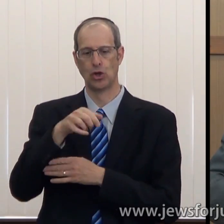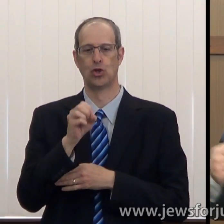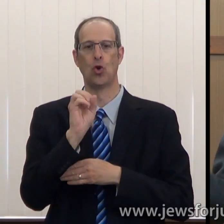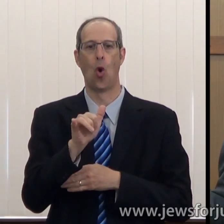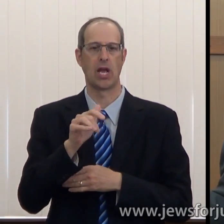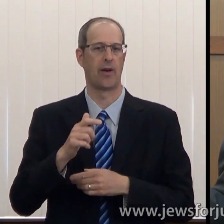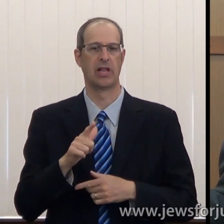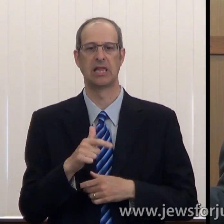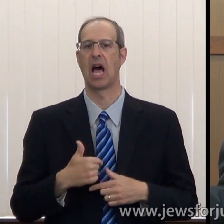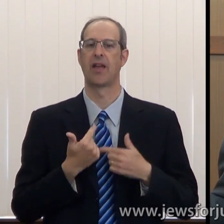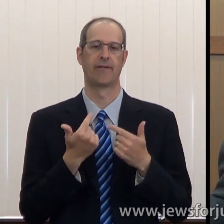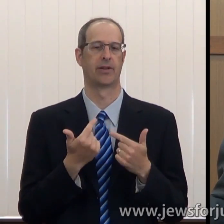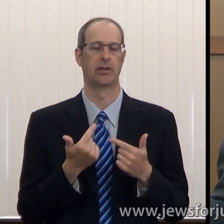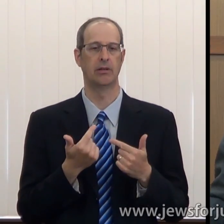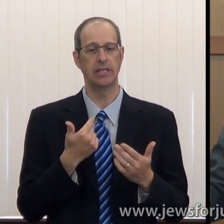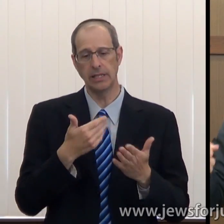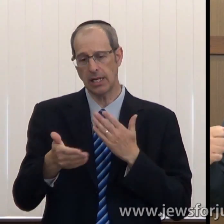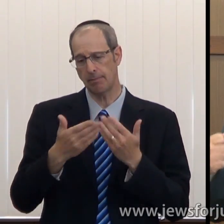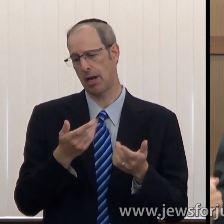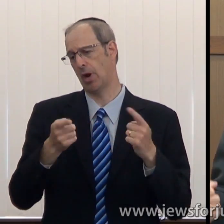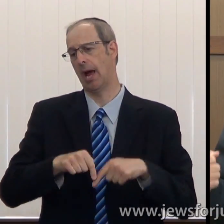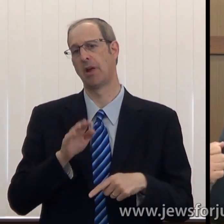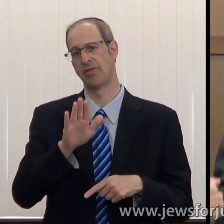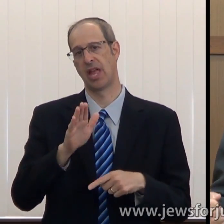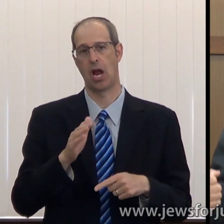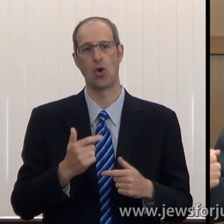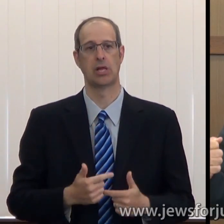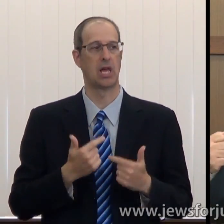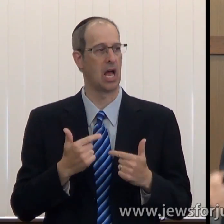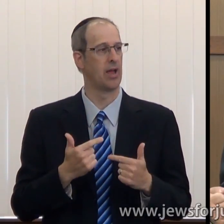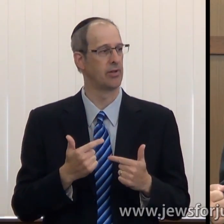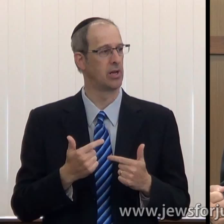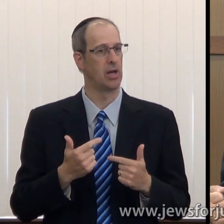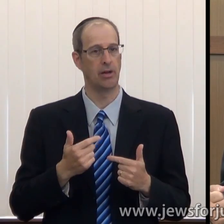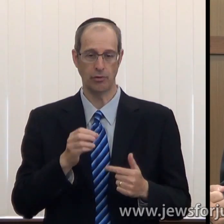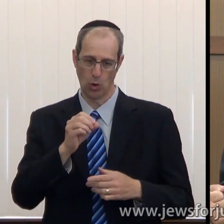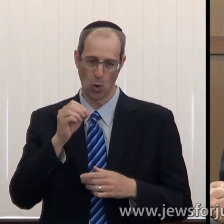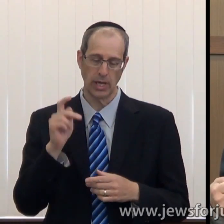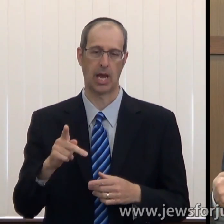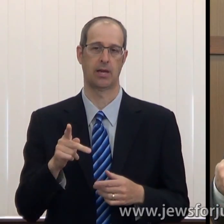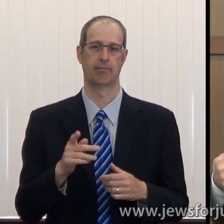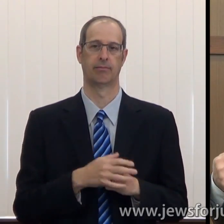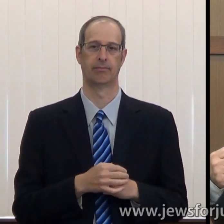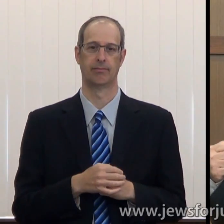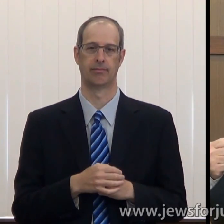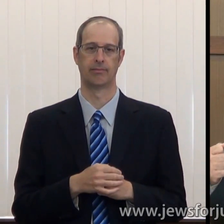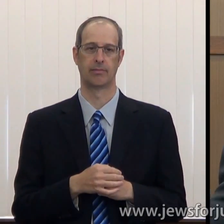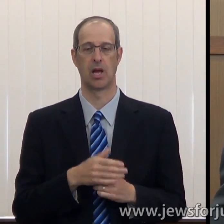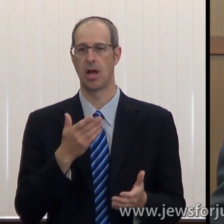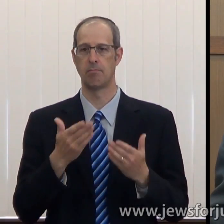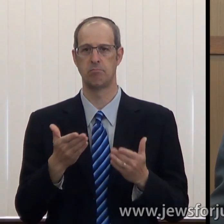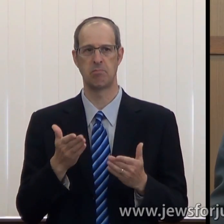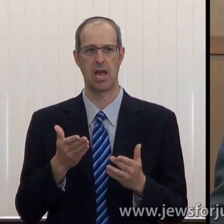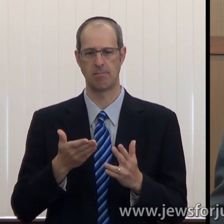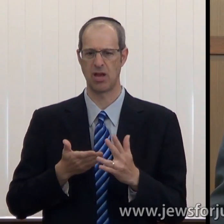no matter what is happening in their lives, they seem to be okay. They may be going through